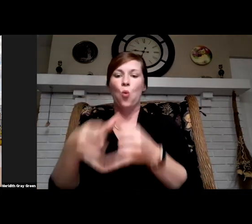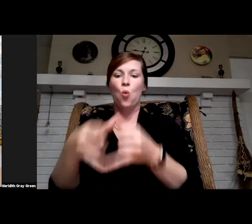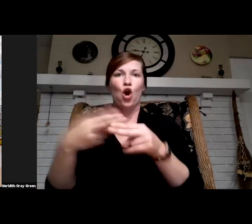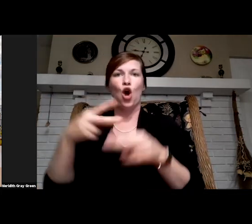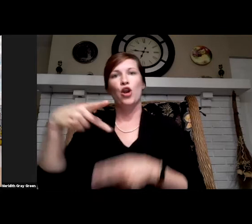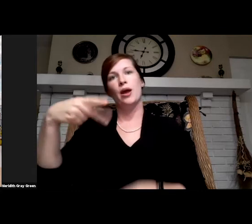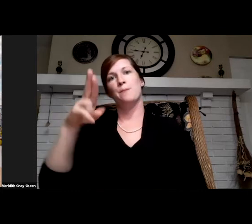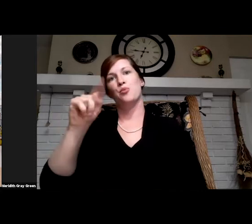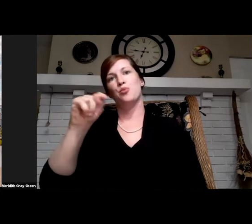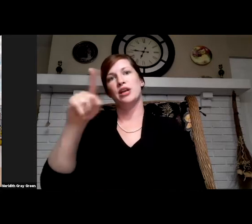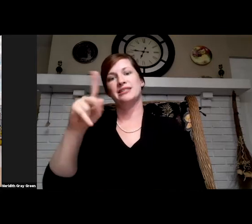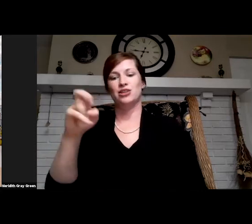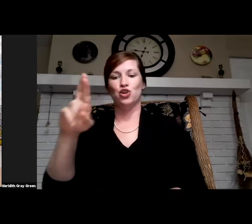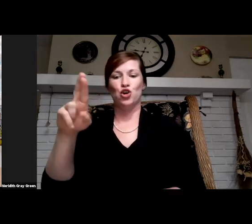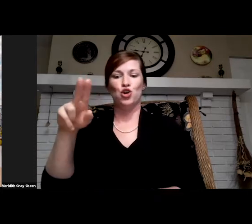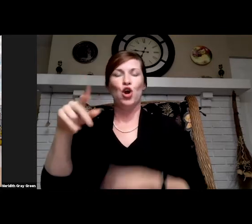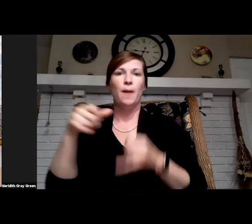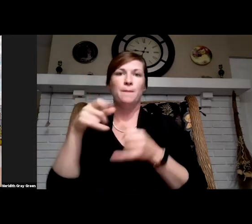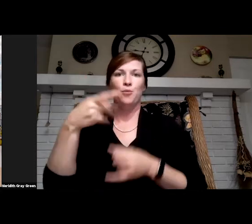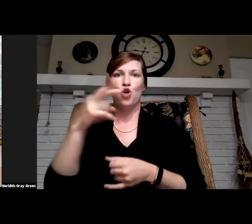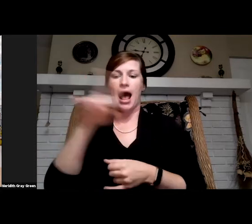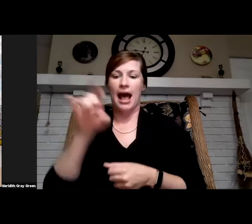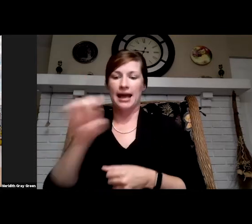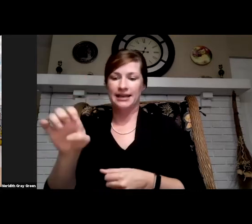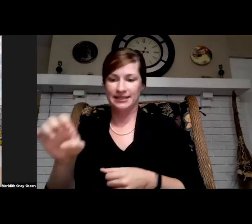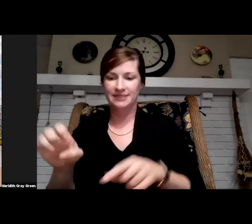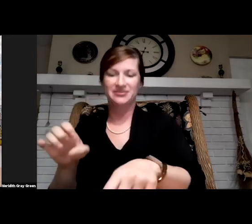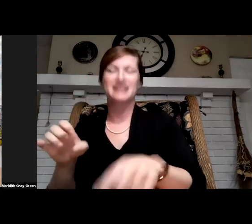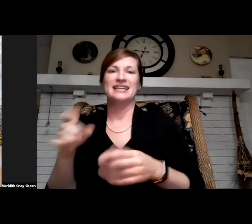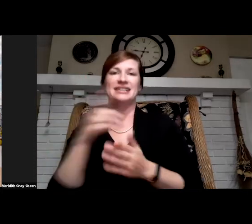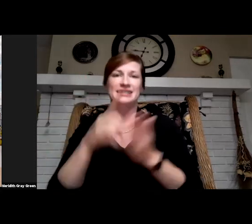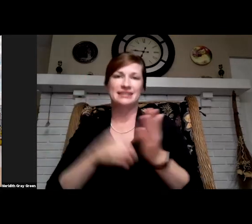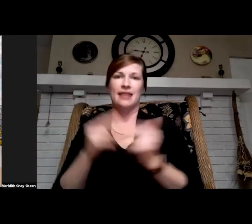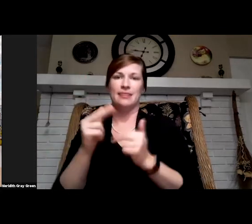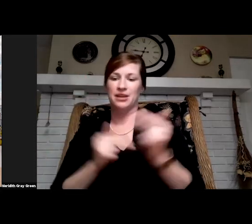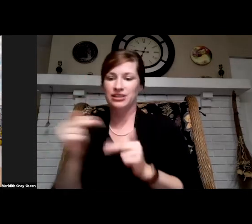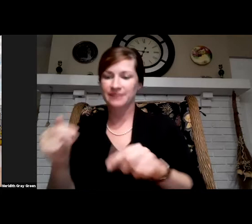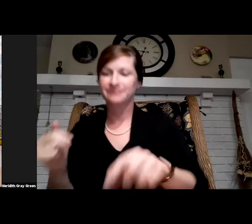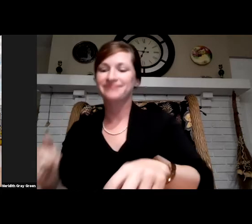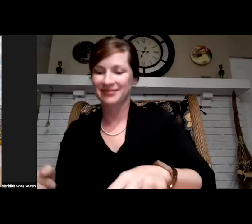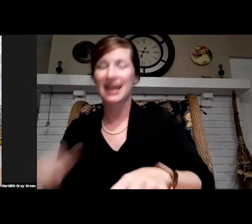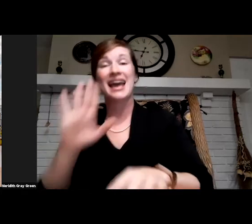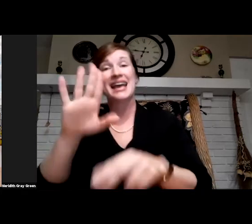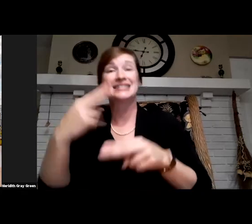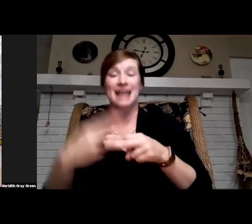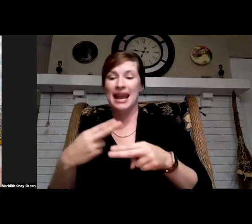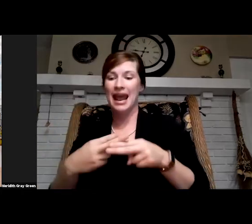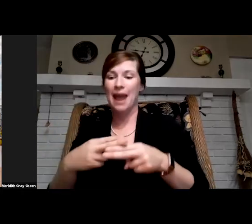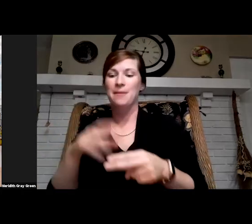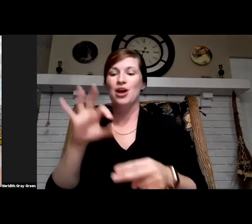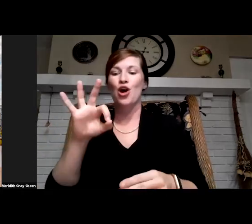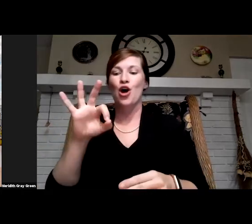The designer won an award called the Pritzker Prize. And that